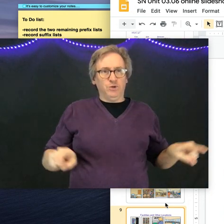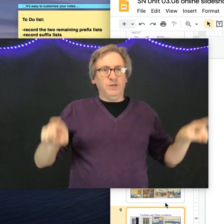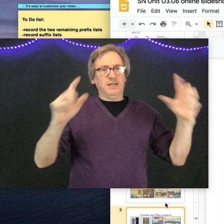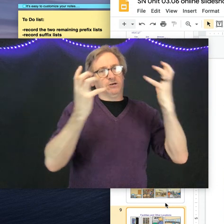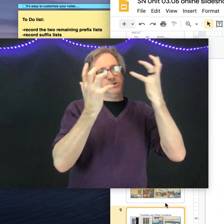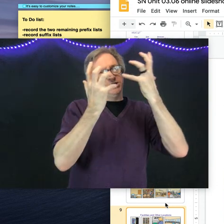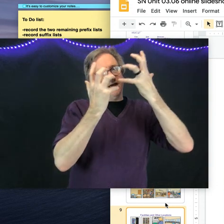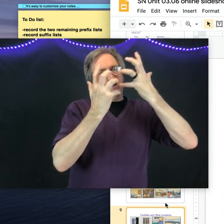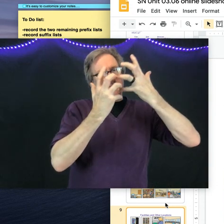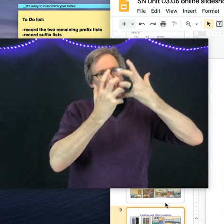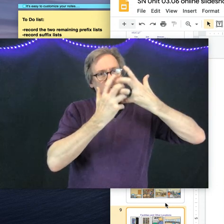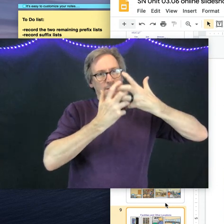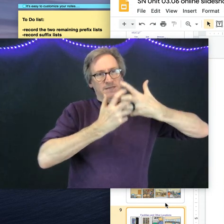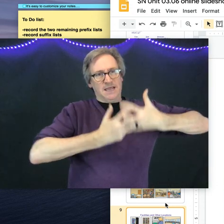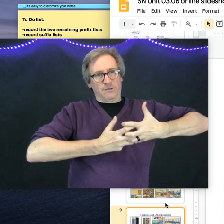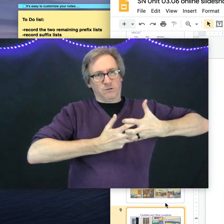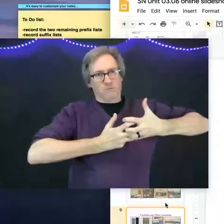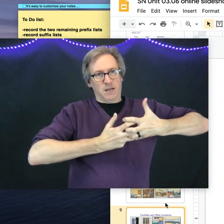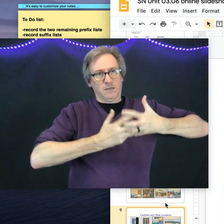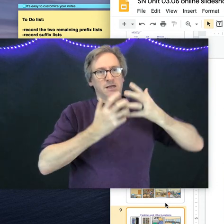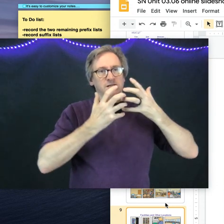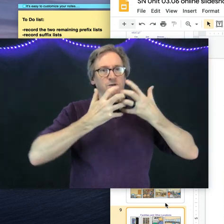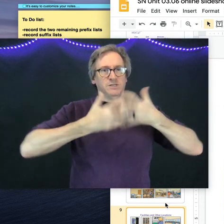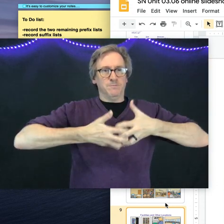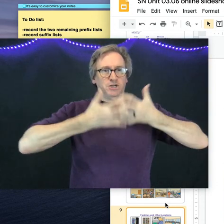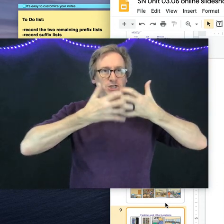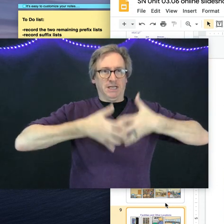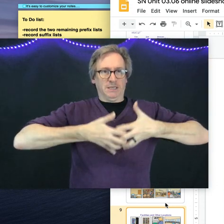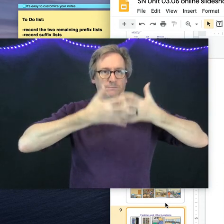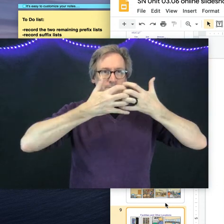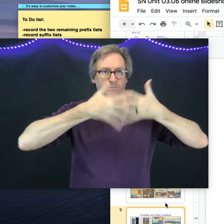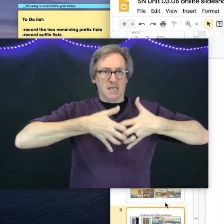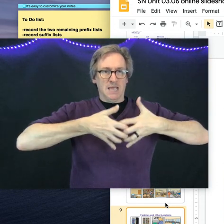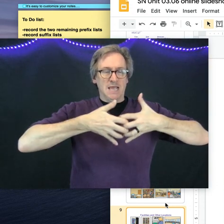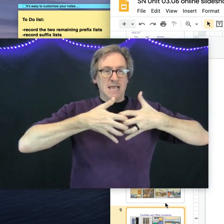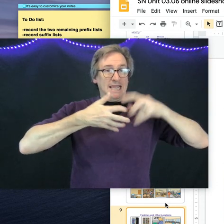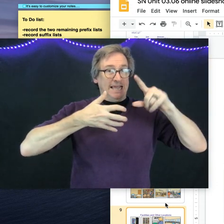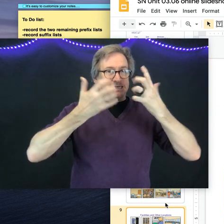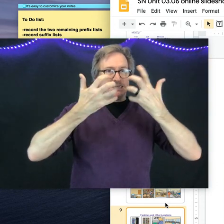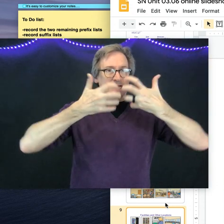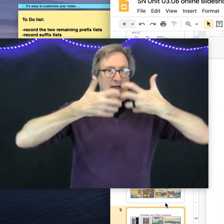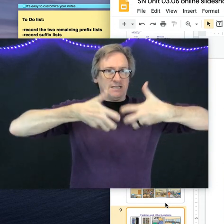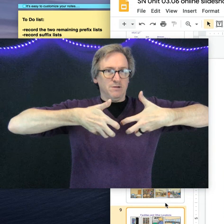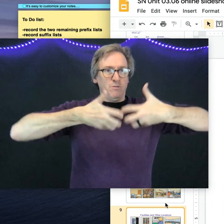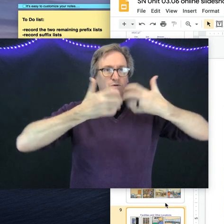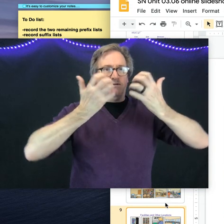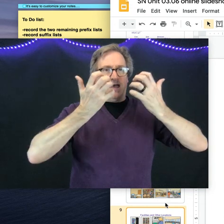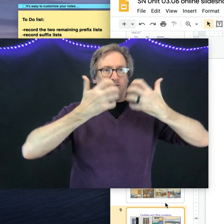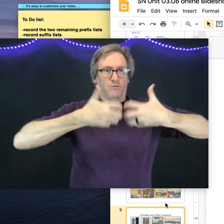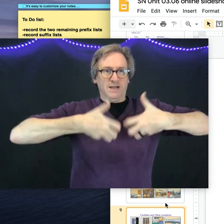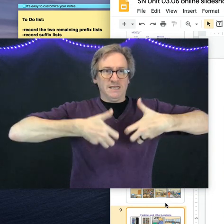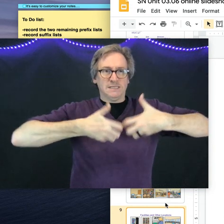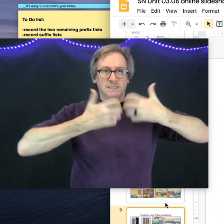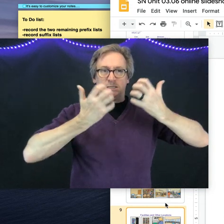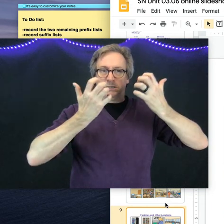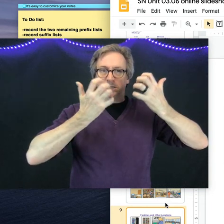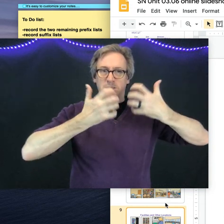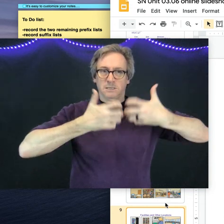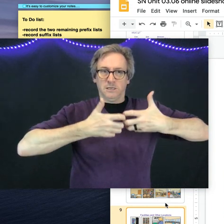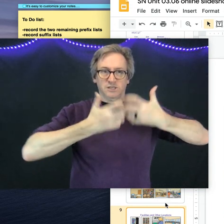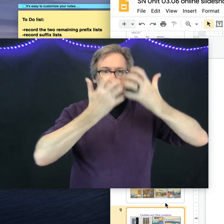there are two gears and the teeth come together, right? So it's machine. It's got to move at the